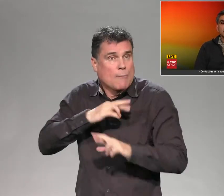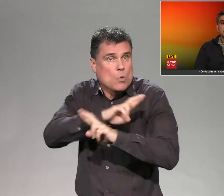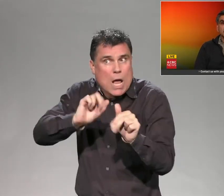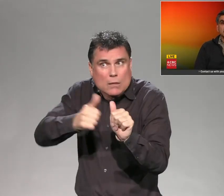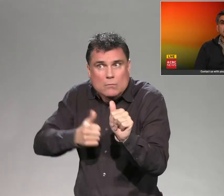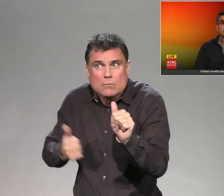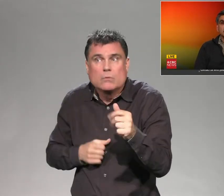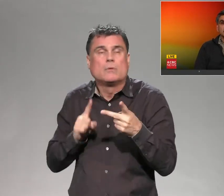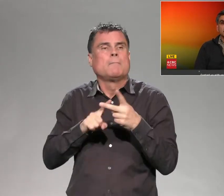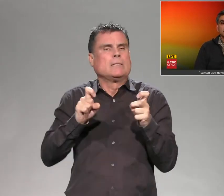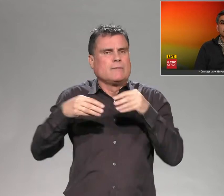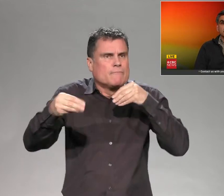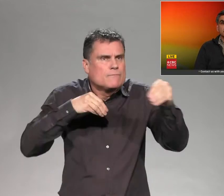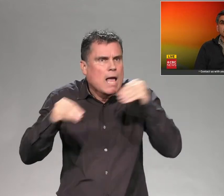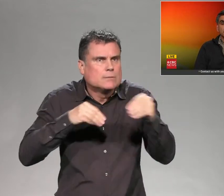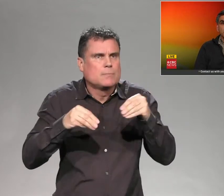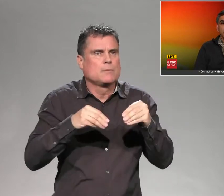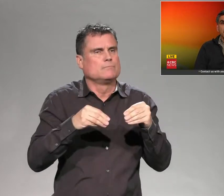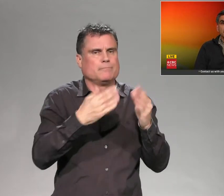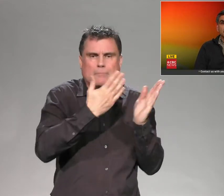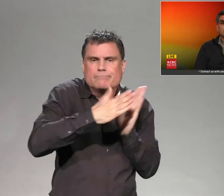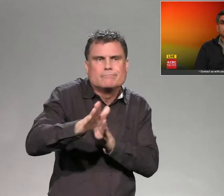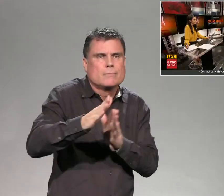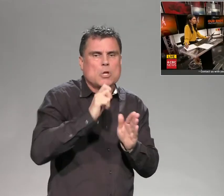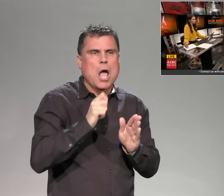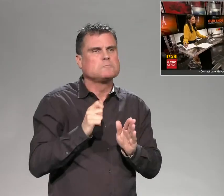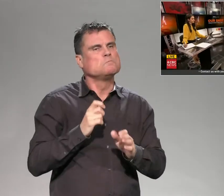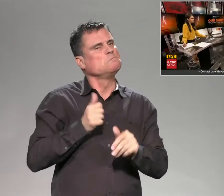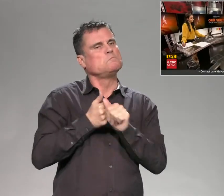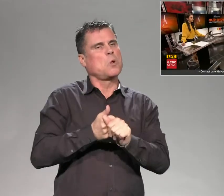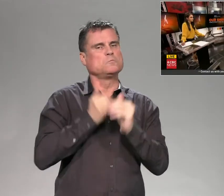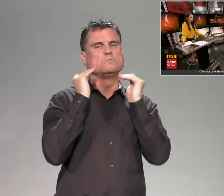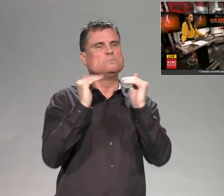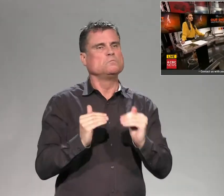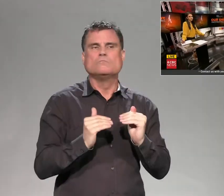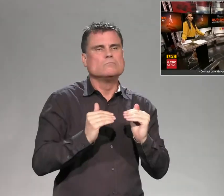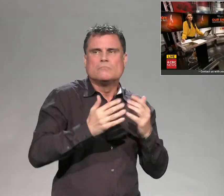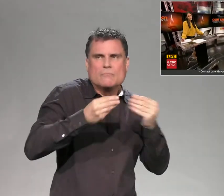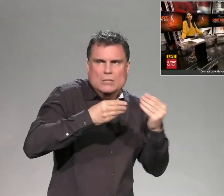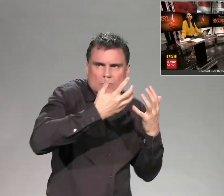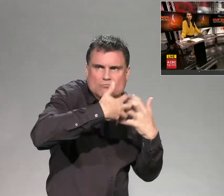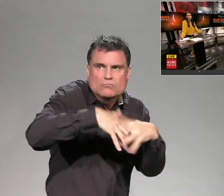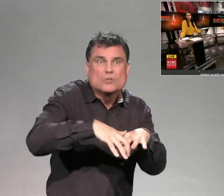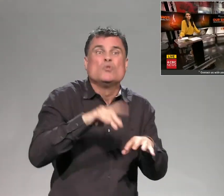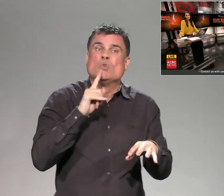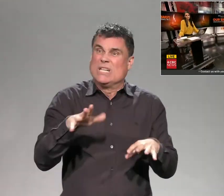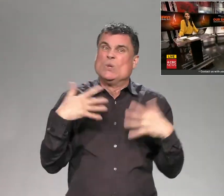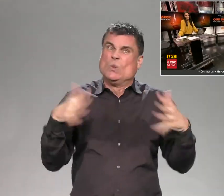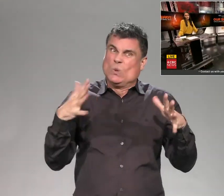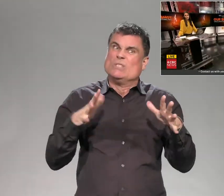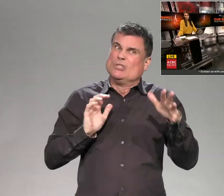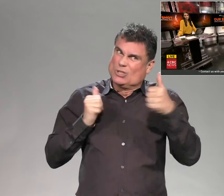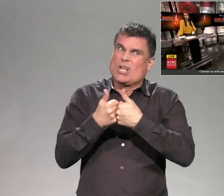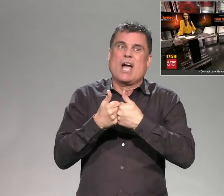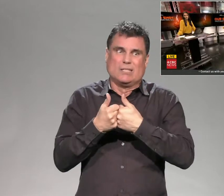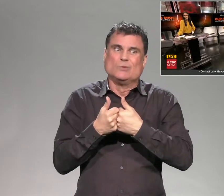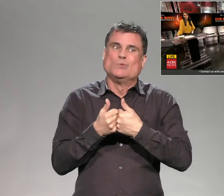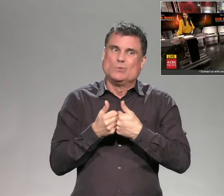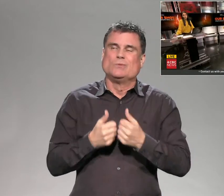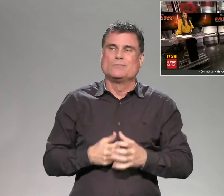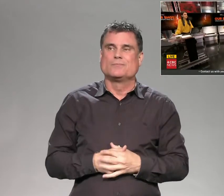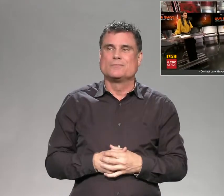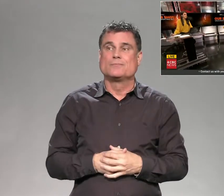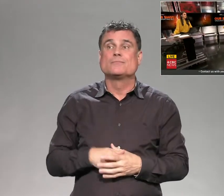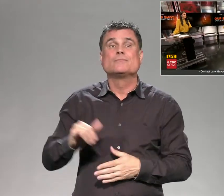challenge. Okay, thank you very much, Professor. And we will go to the phones, and our first question of the evening comes from Leanne in Vancouver.